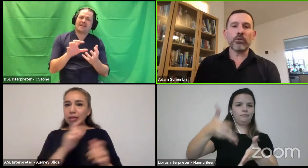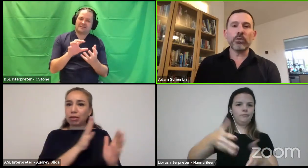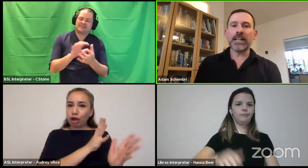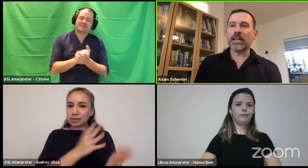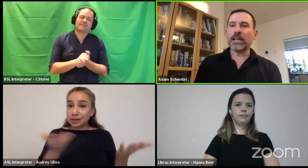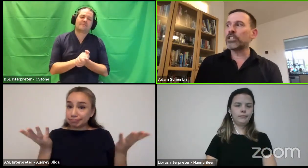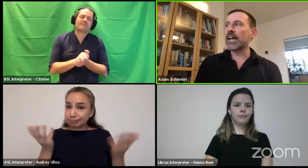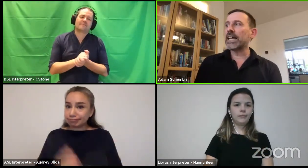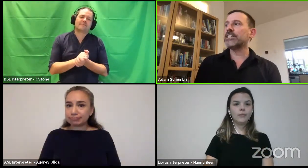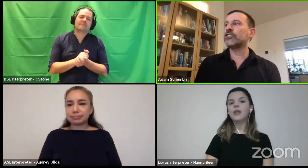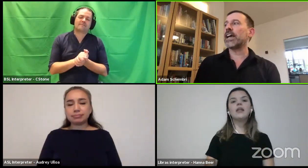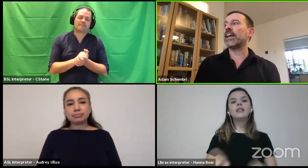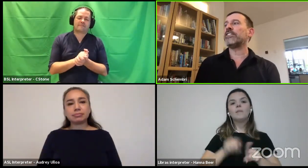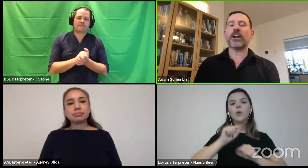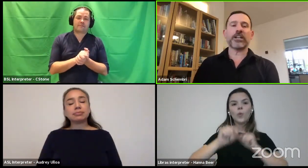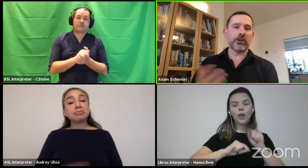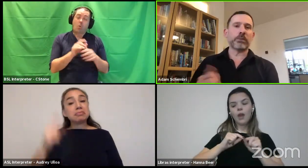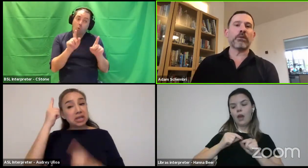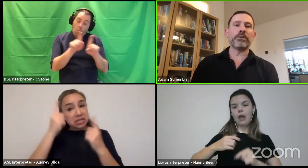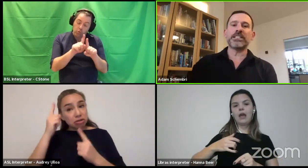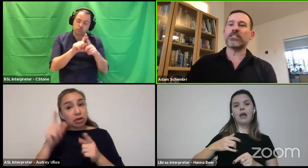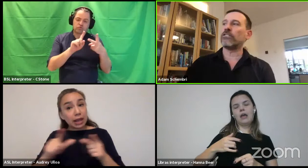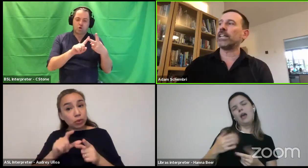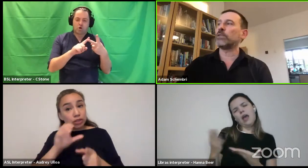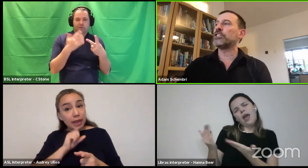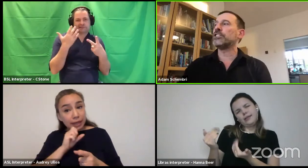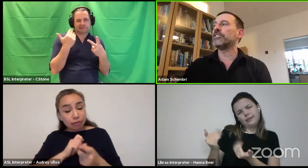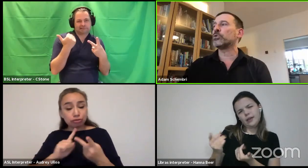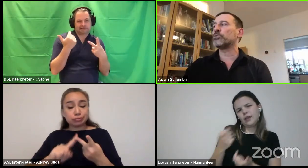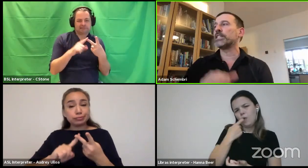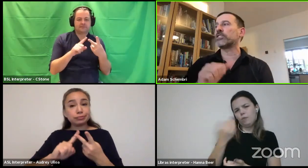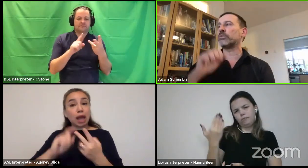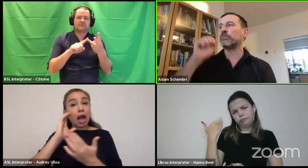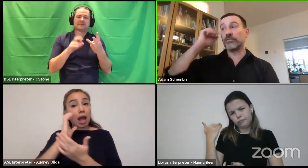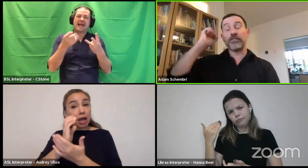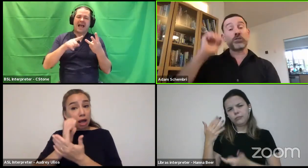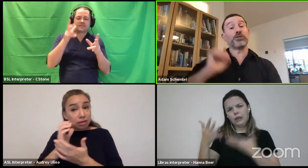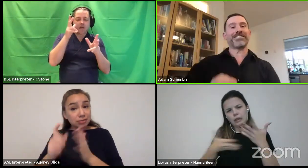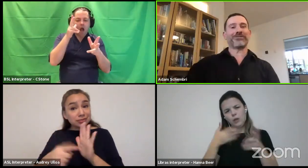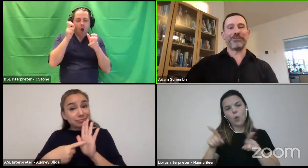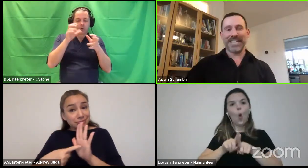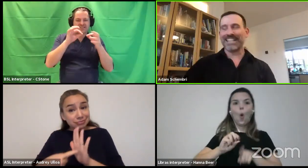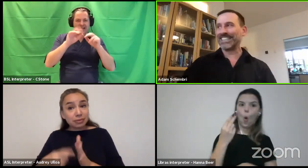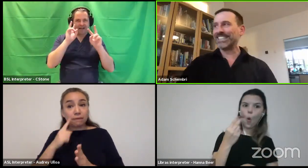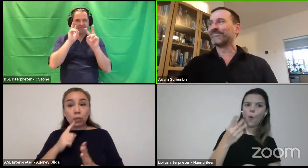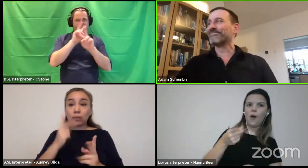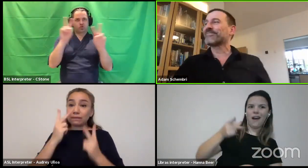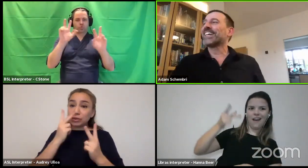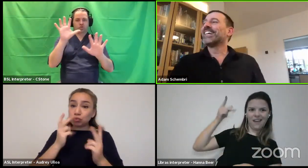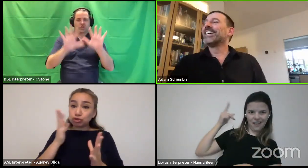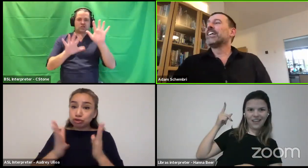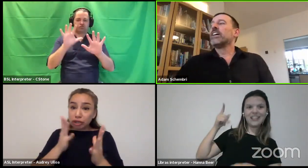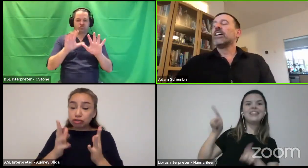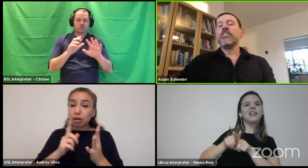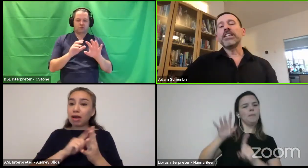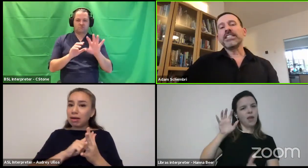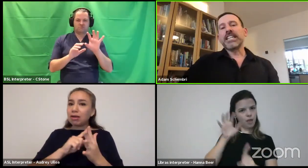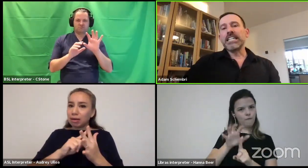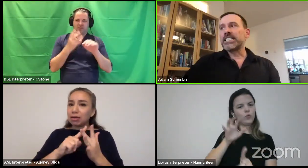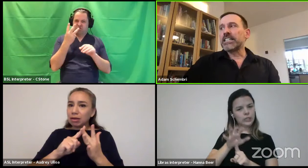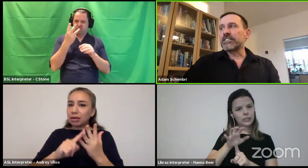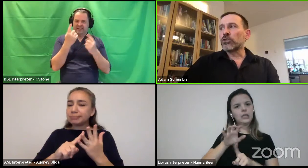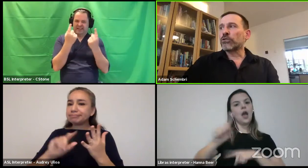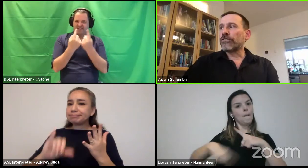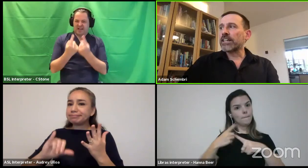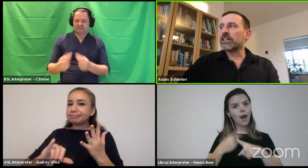Together with language age and the iconic properties of language in the visual gestural modality, this